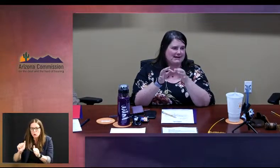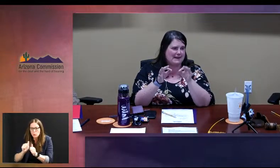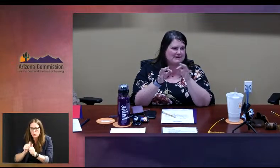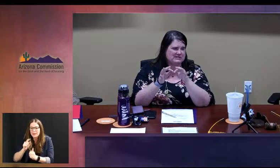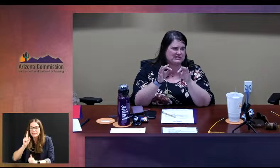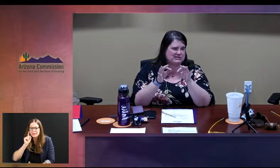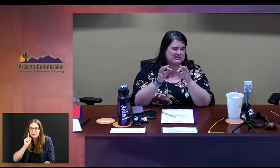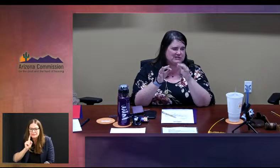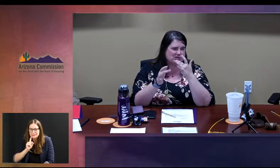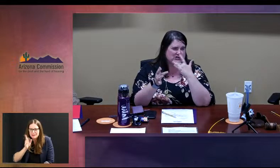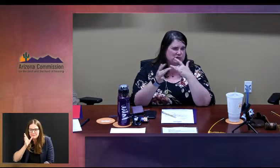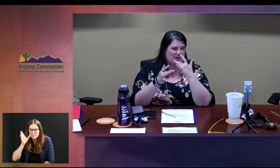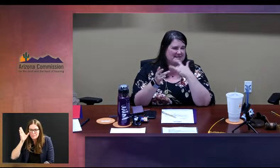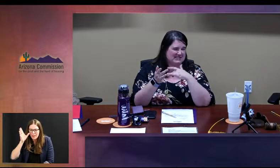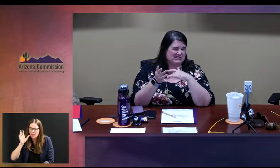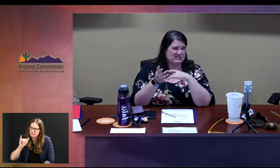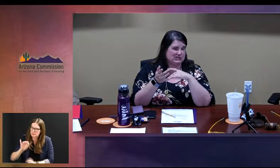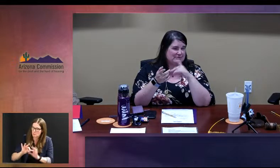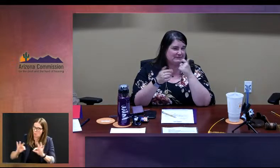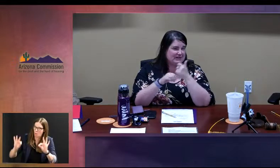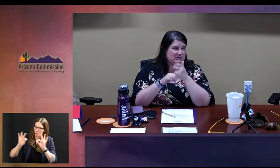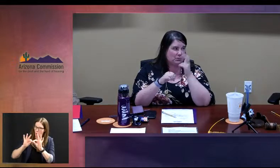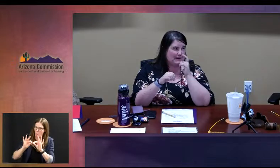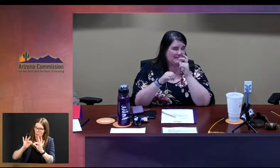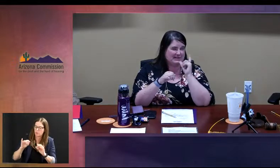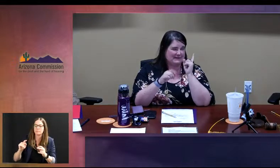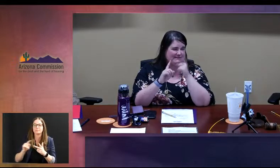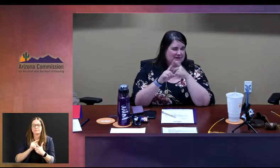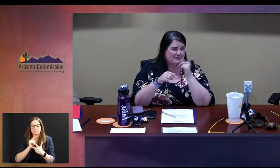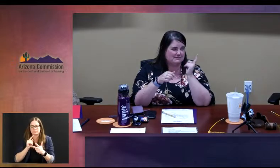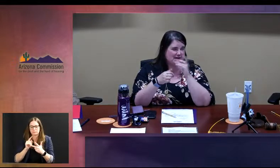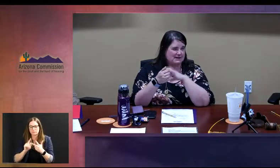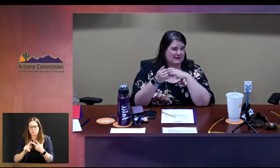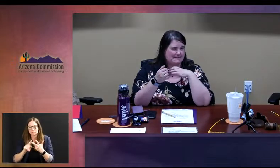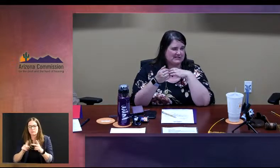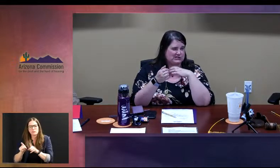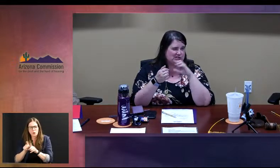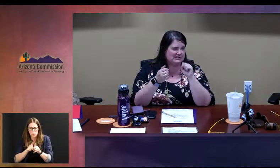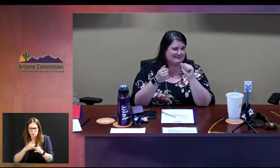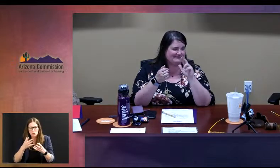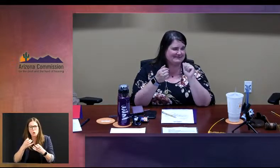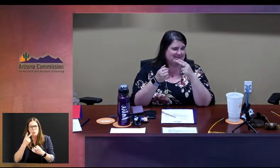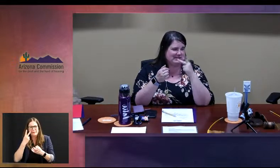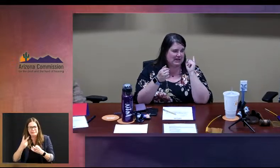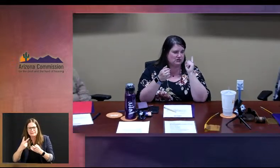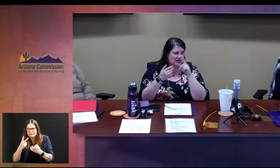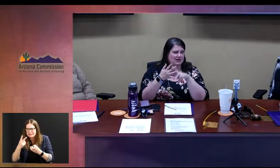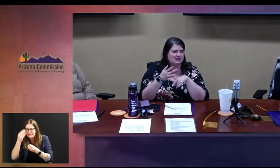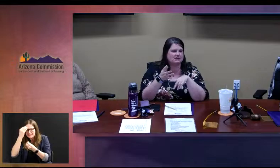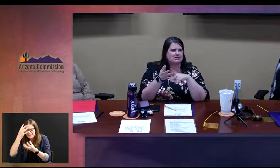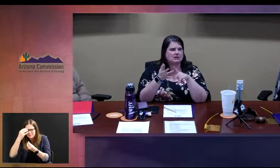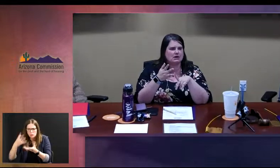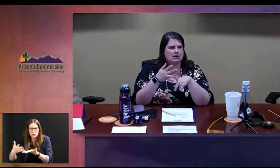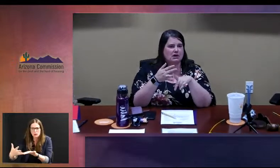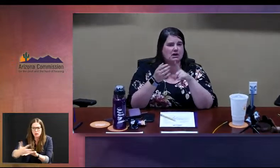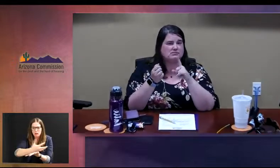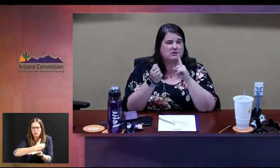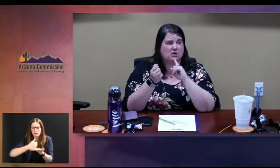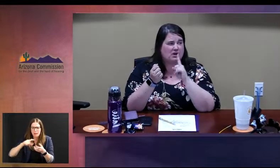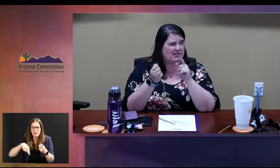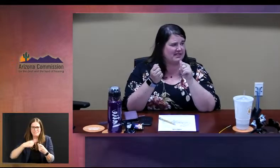I would also like to see a study done on the captioner CART provider shortage, as was brought up by Commissioner